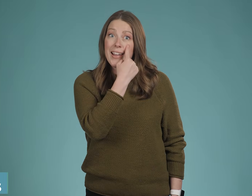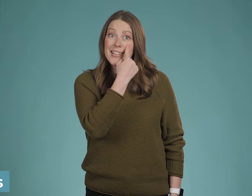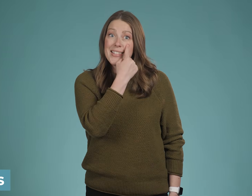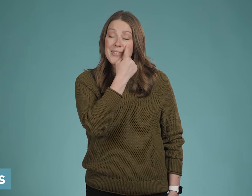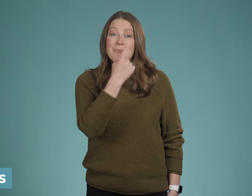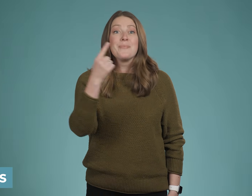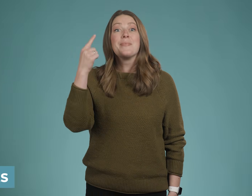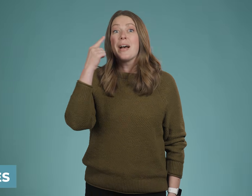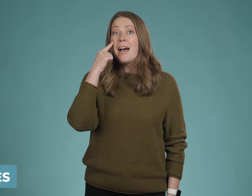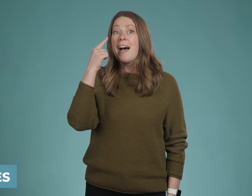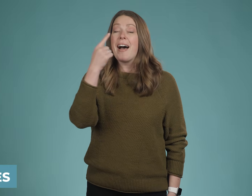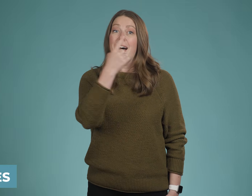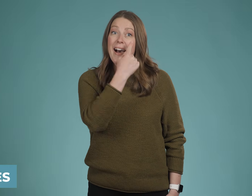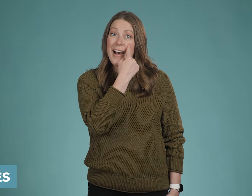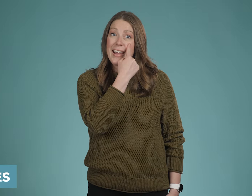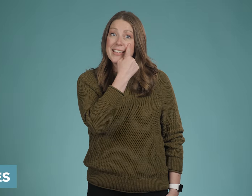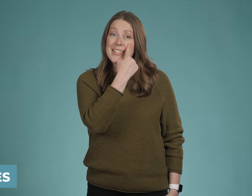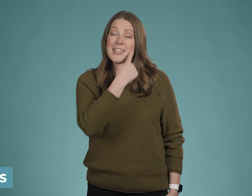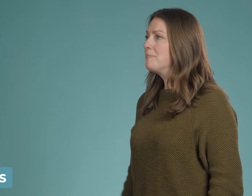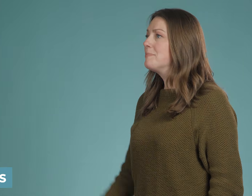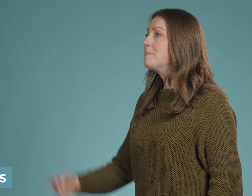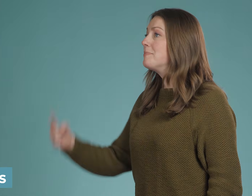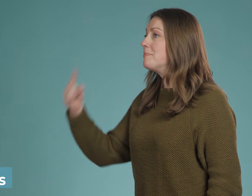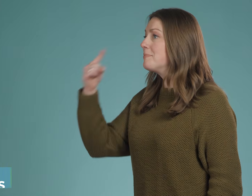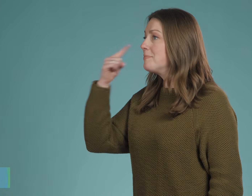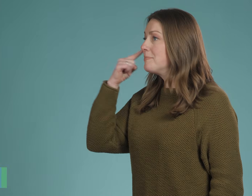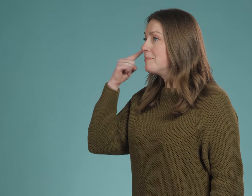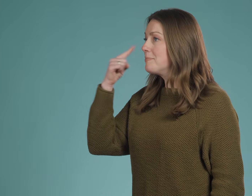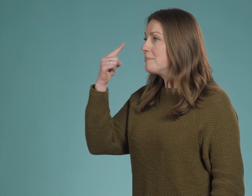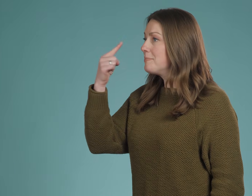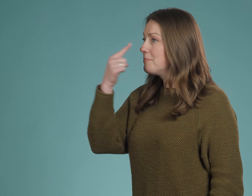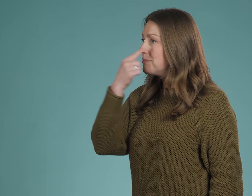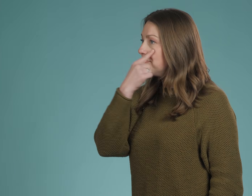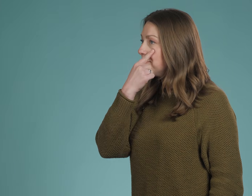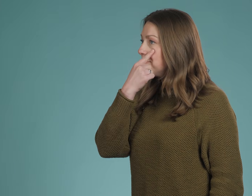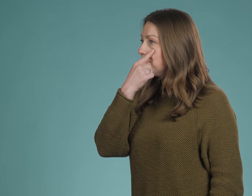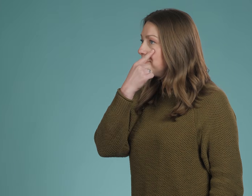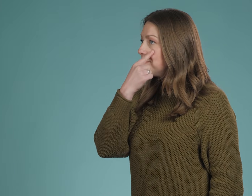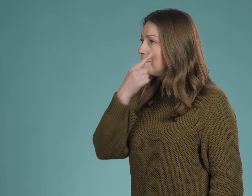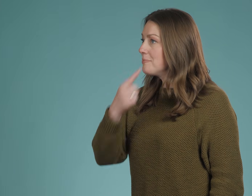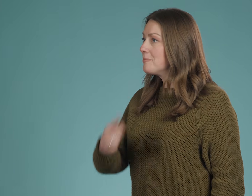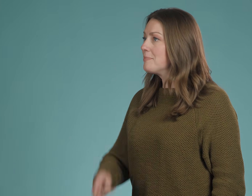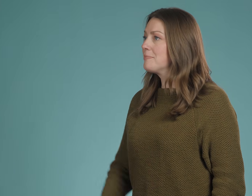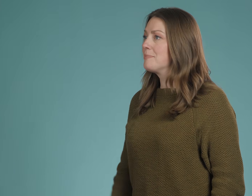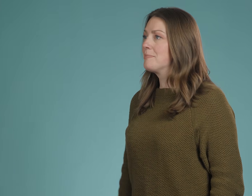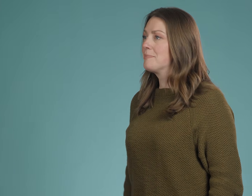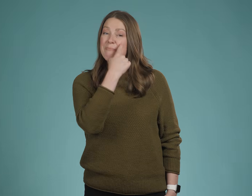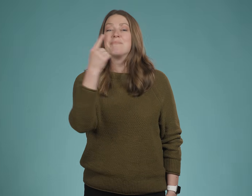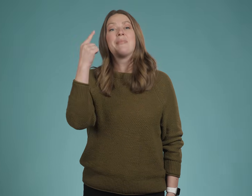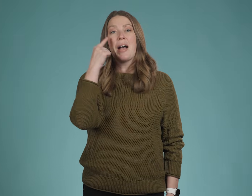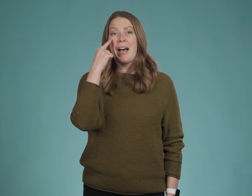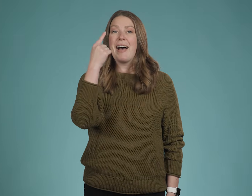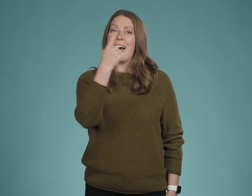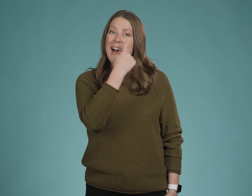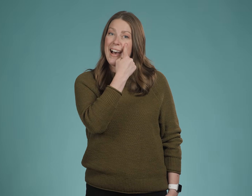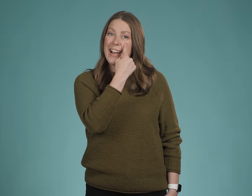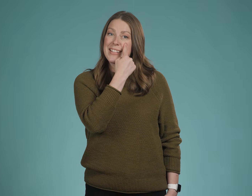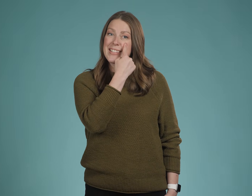Eyes. Eyes. You have your index finger pointing to your eyes. Eyes.